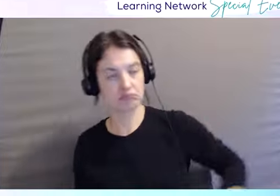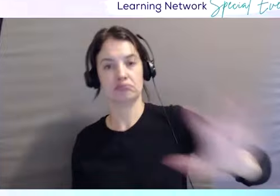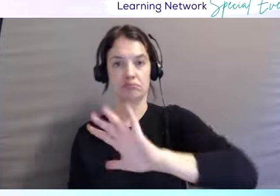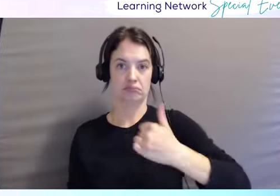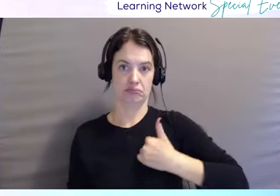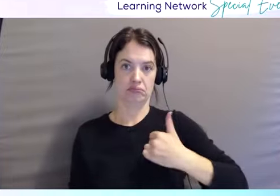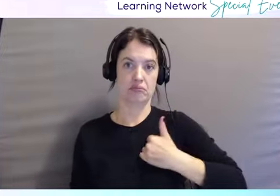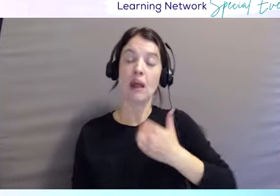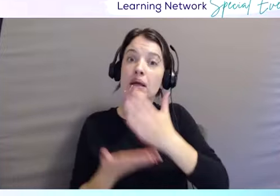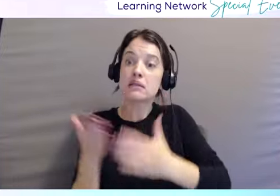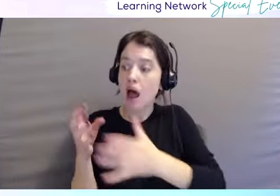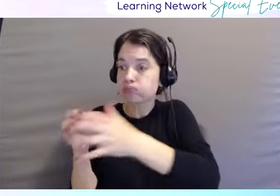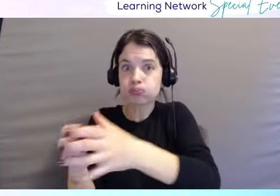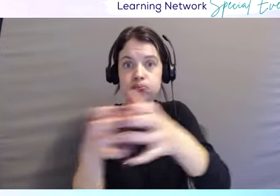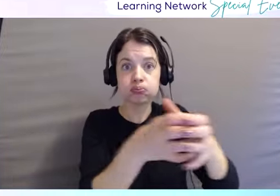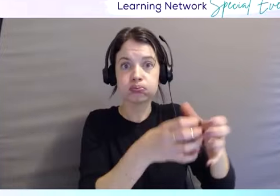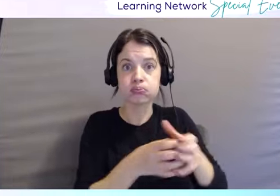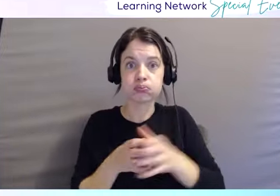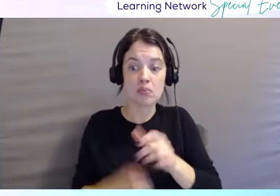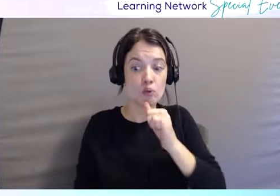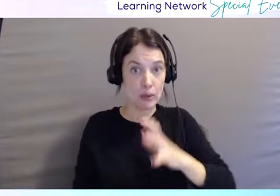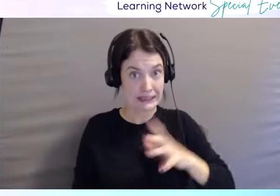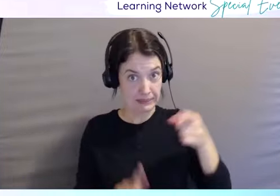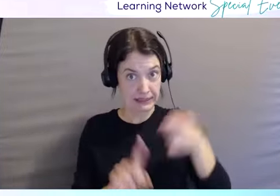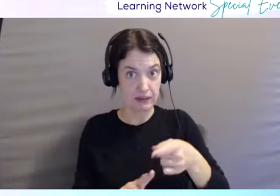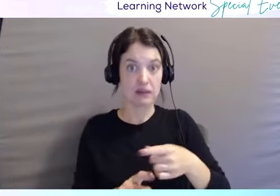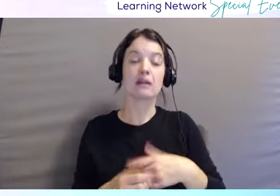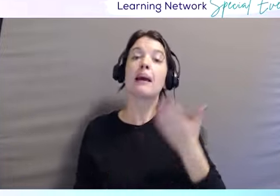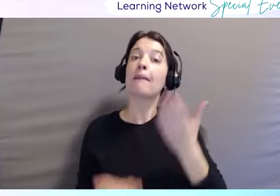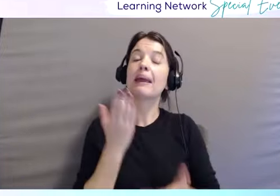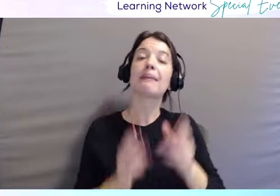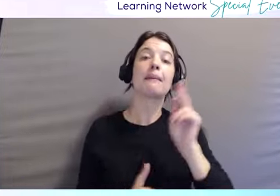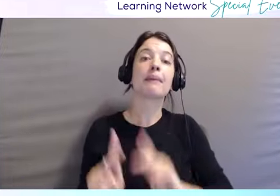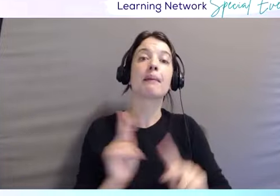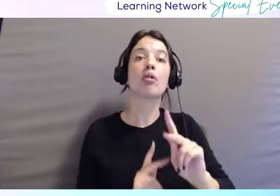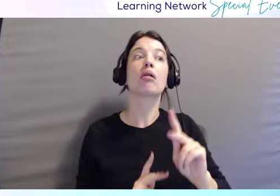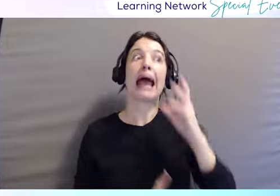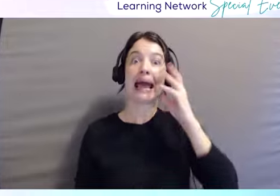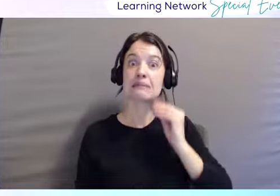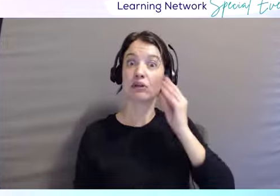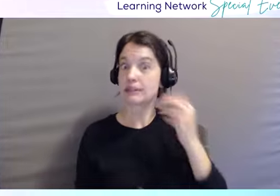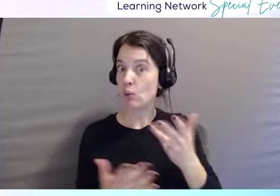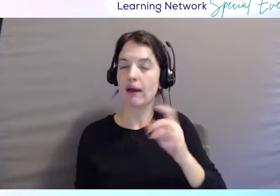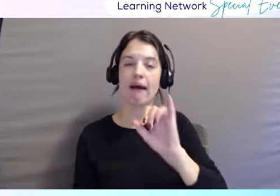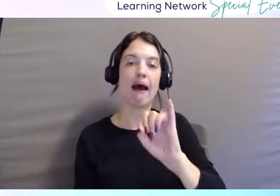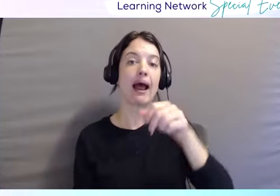populations of women in particular, such as those who are experiencing IPV, you can see rates of over 50